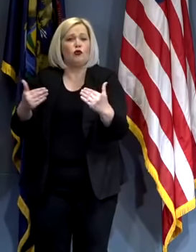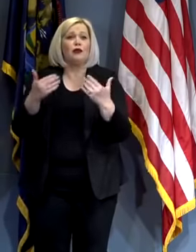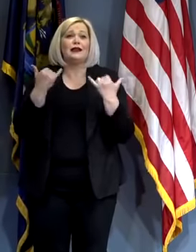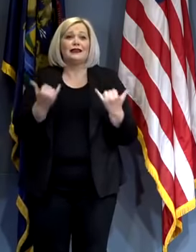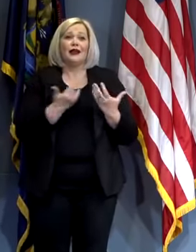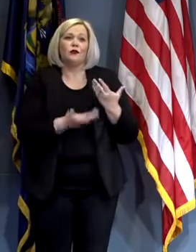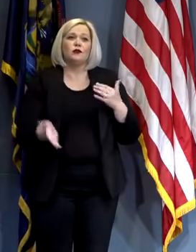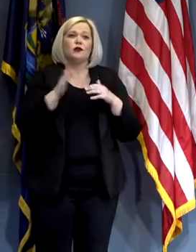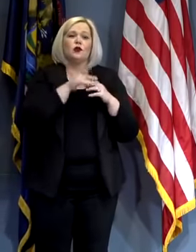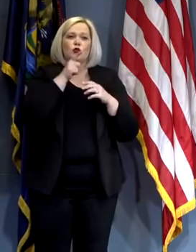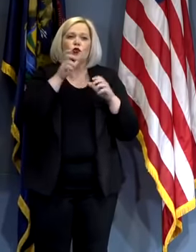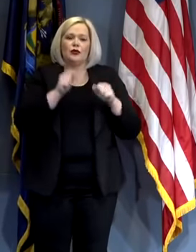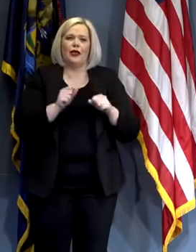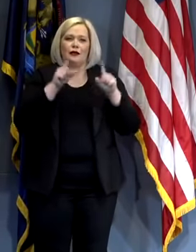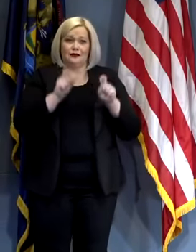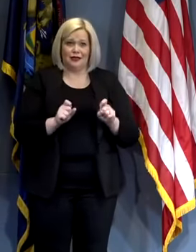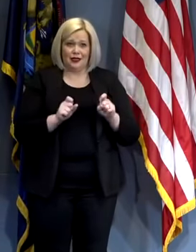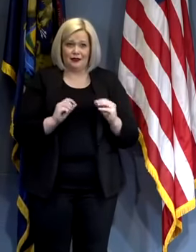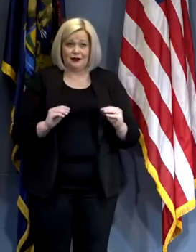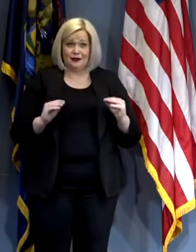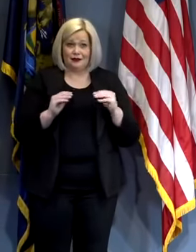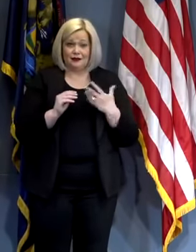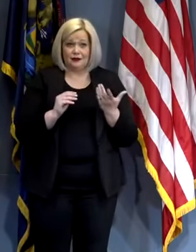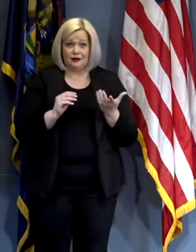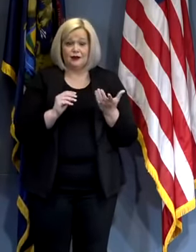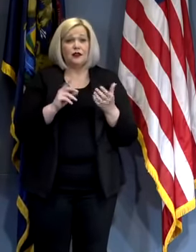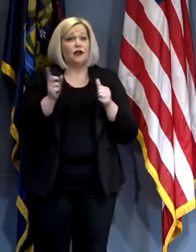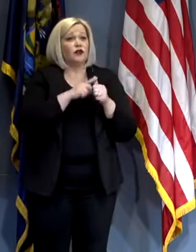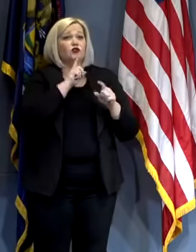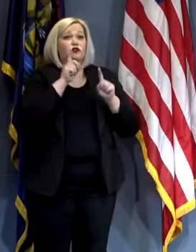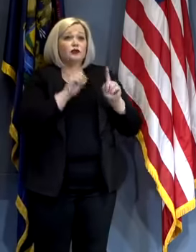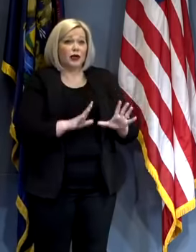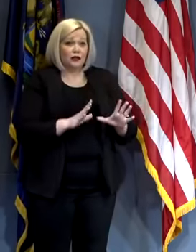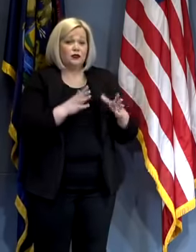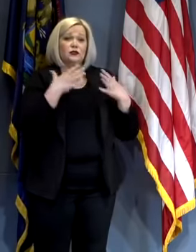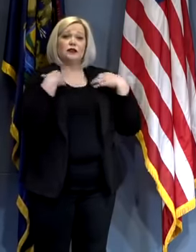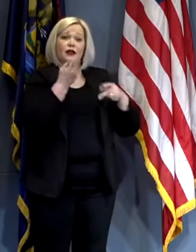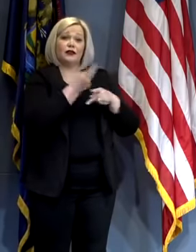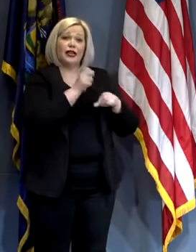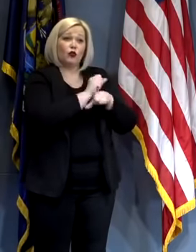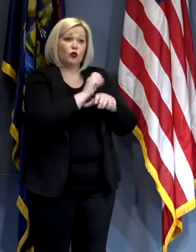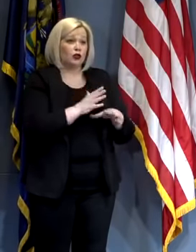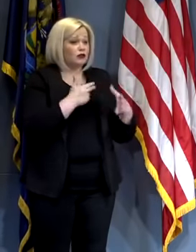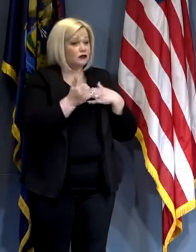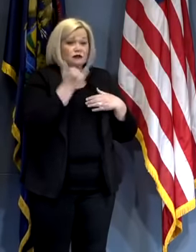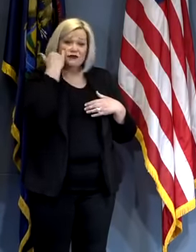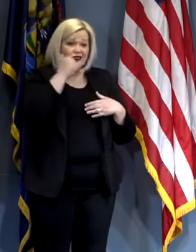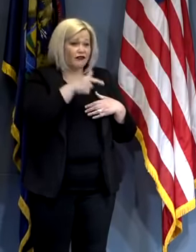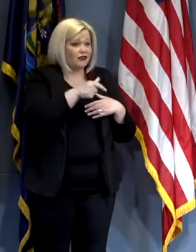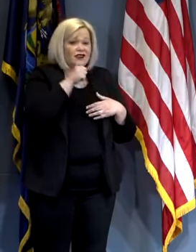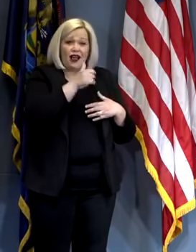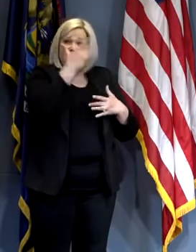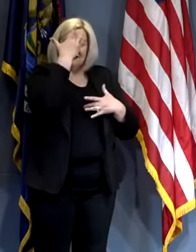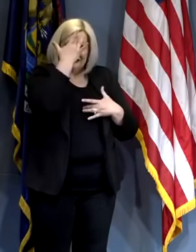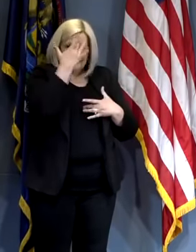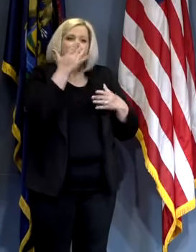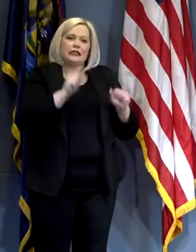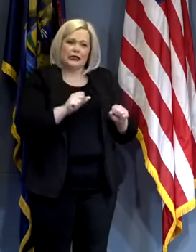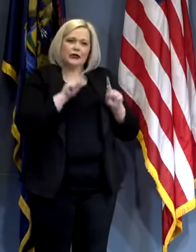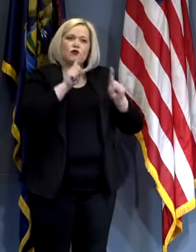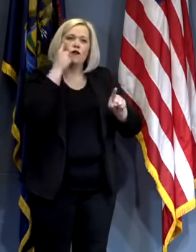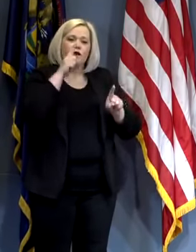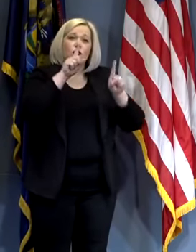our testing criteria even more. First responders and healthcare workers, even if you don't have any symptoms, you can now get a